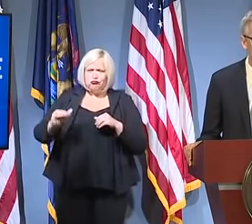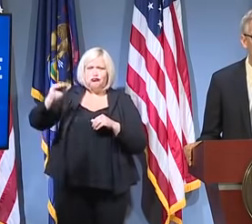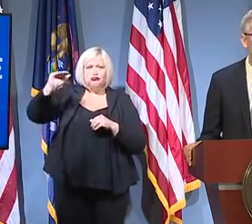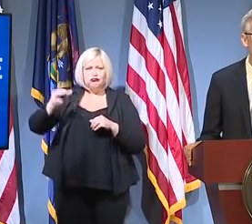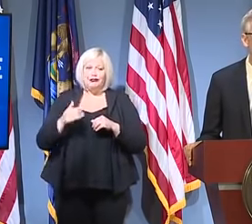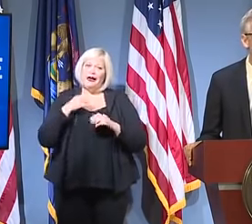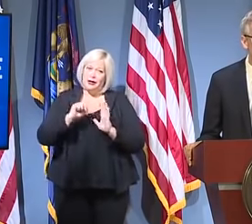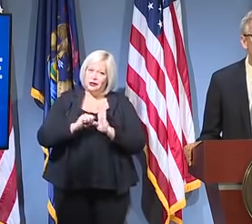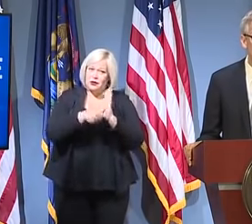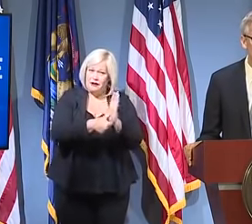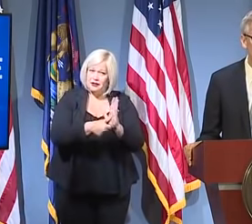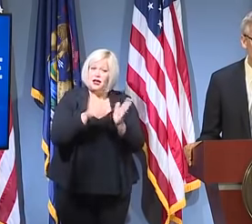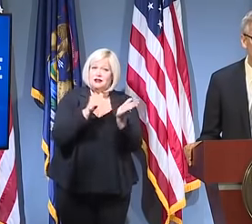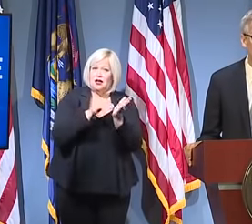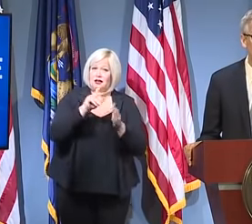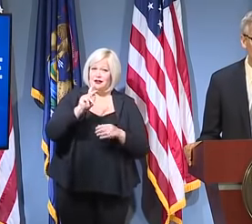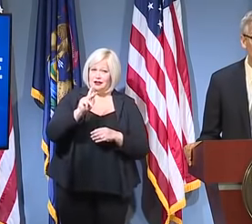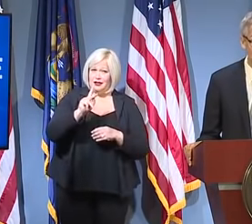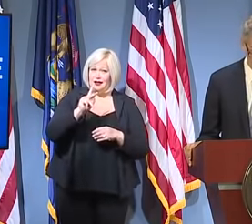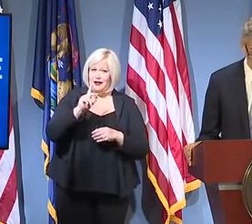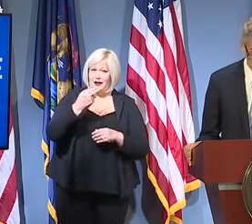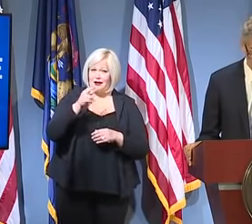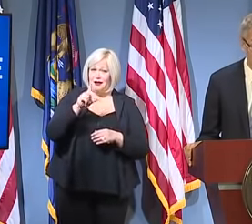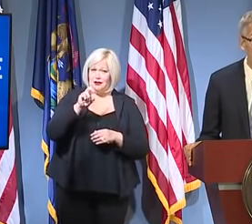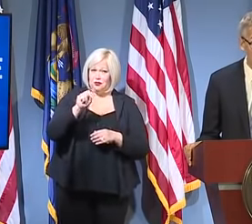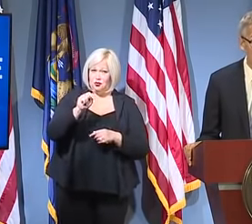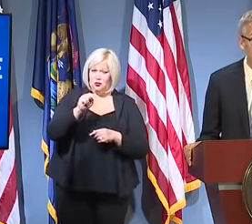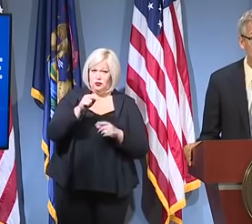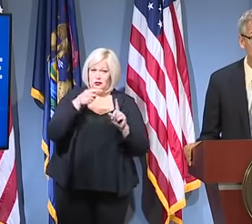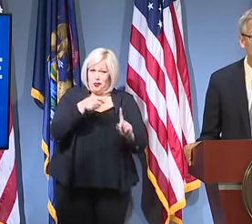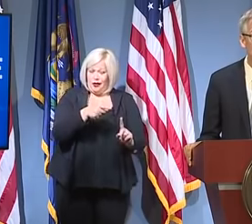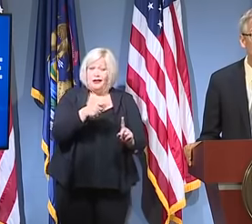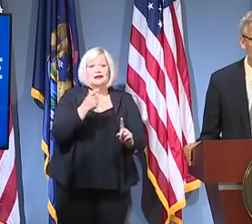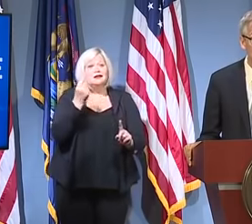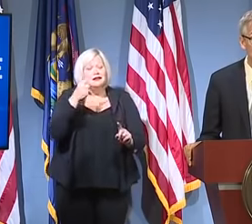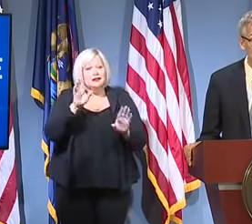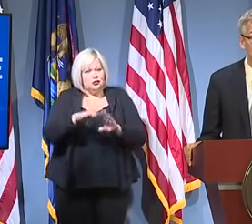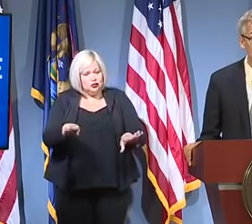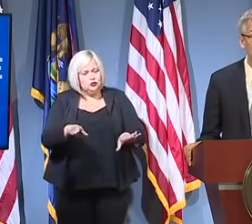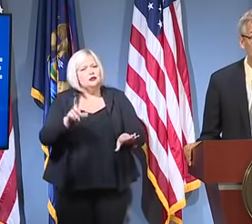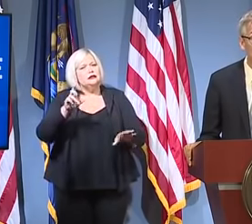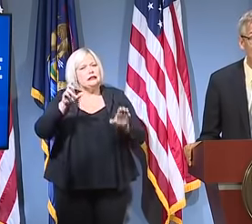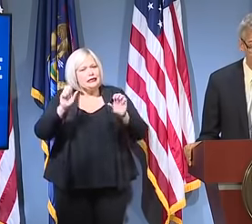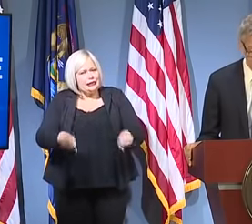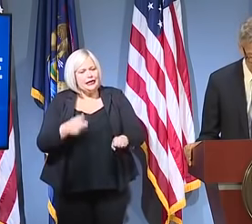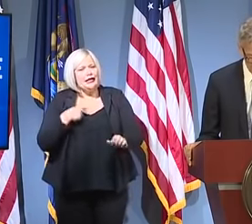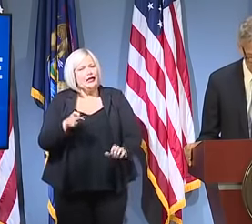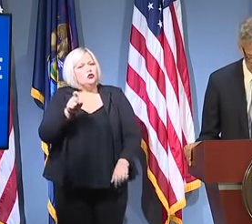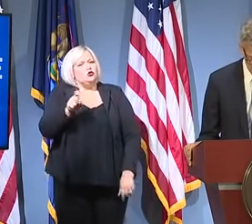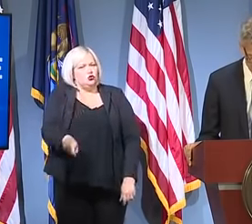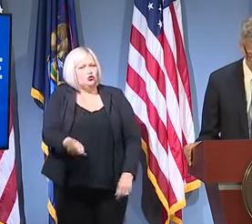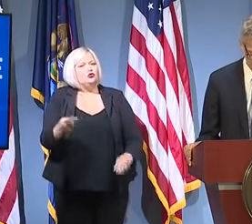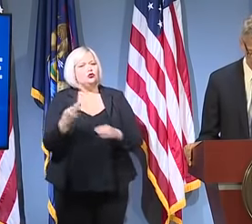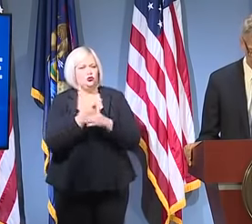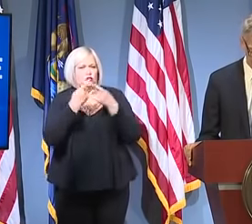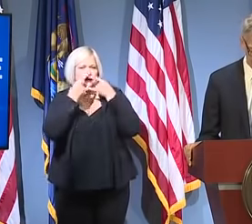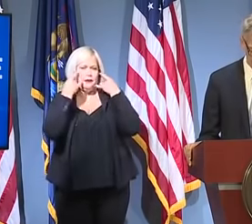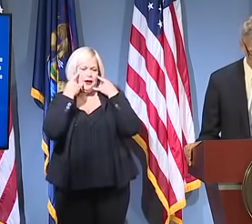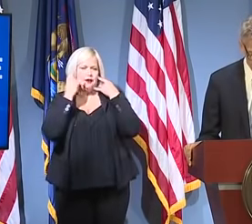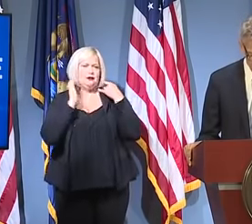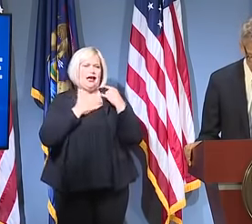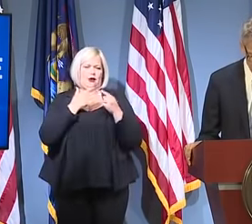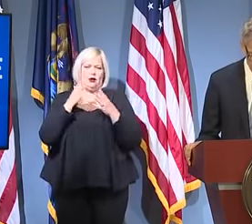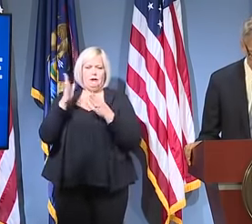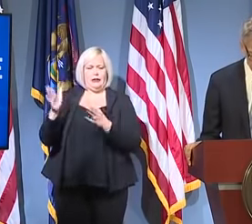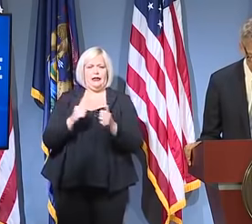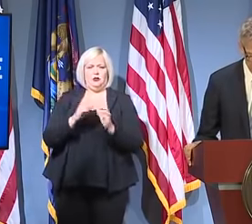Caldoon's point that even young children can and should be wearing masks. And through this distribution, we will help to make that easier. We'll